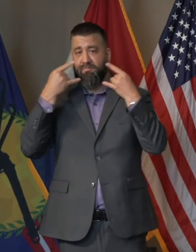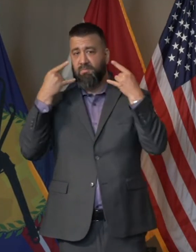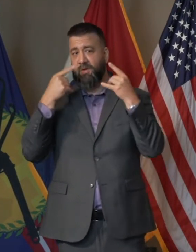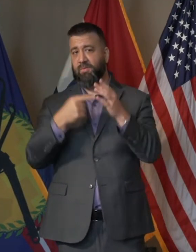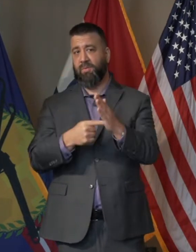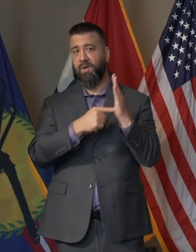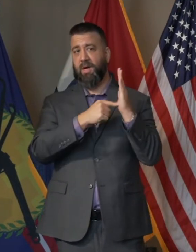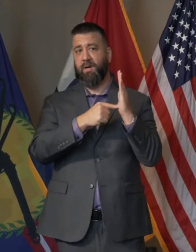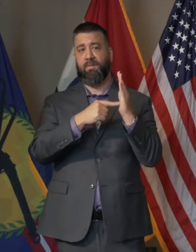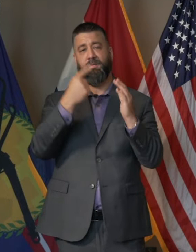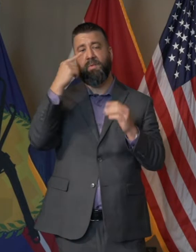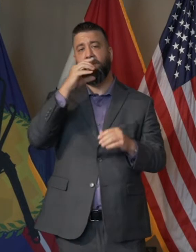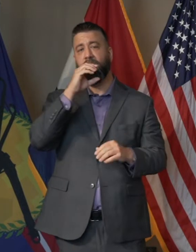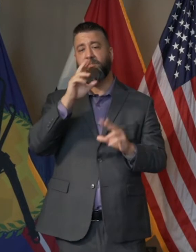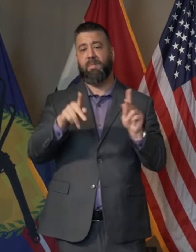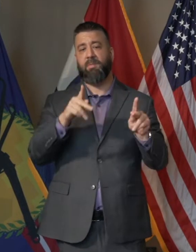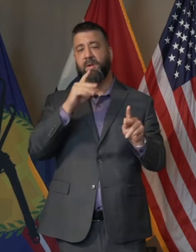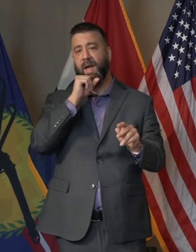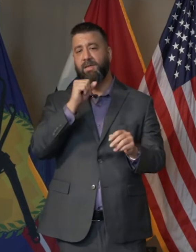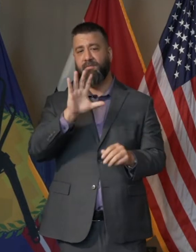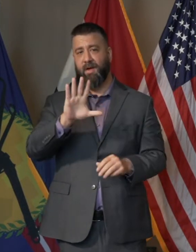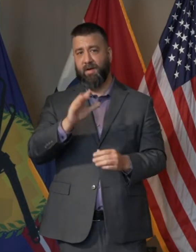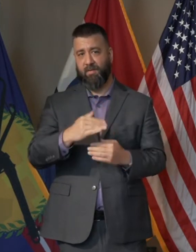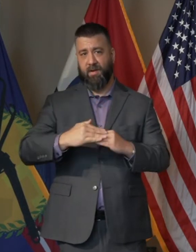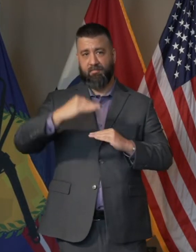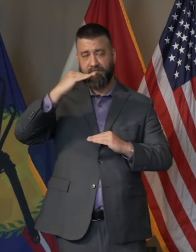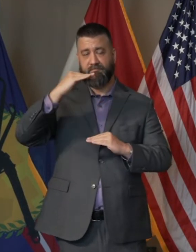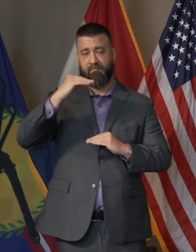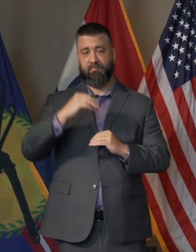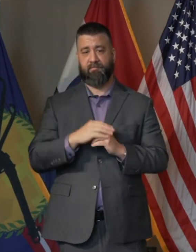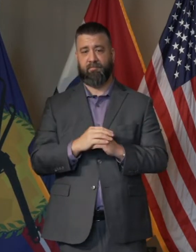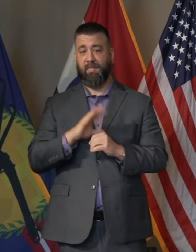leave the house. And this includes when visiting someone else's house.